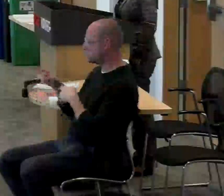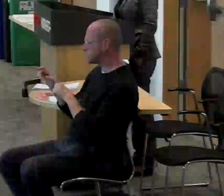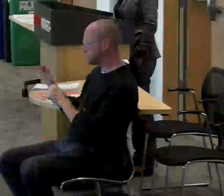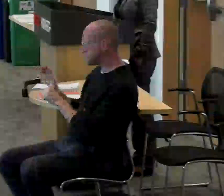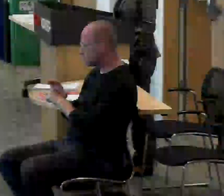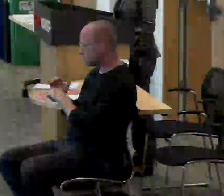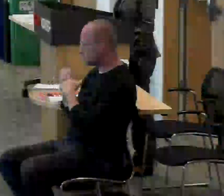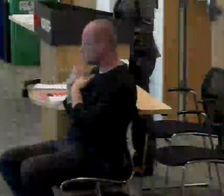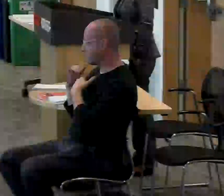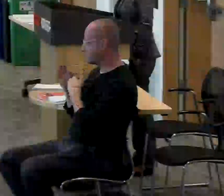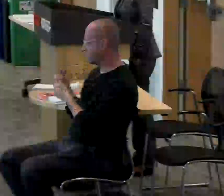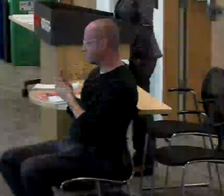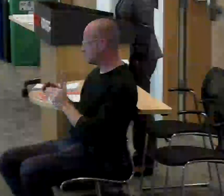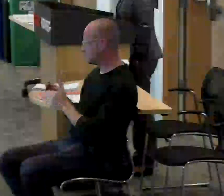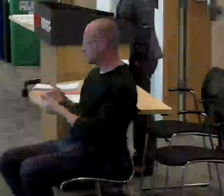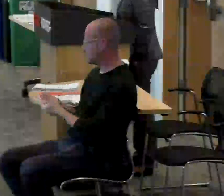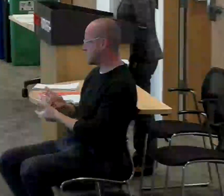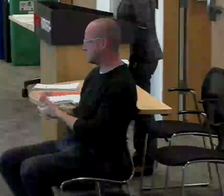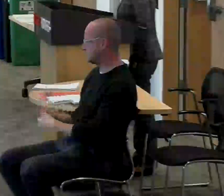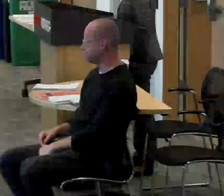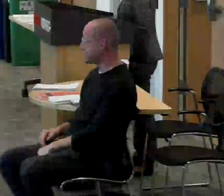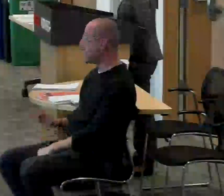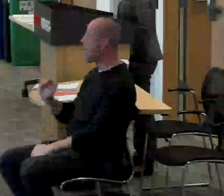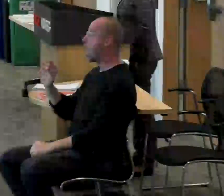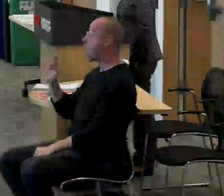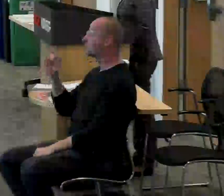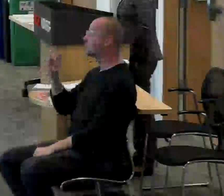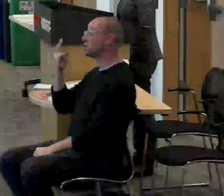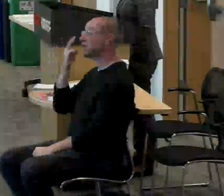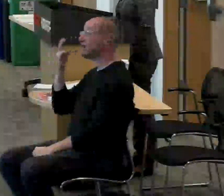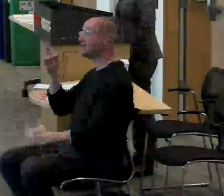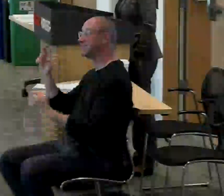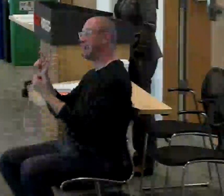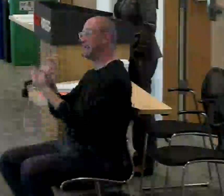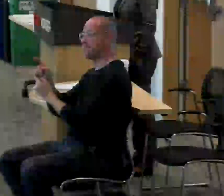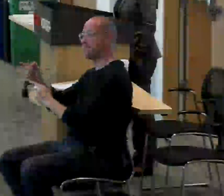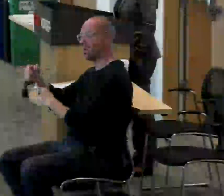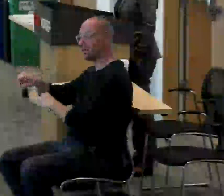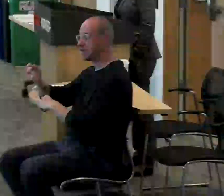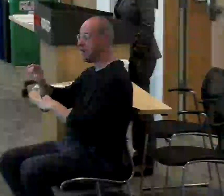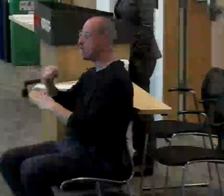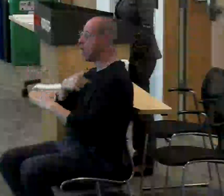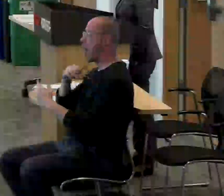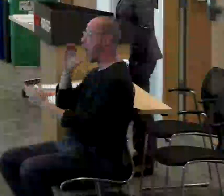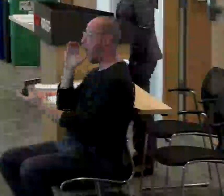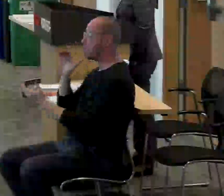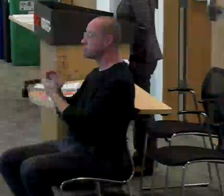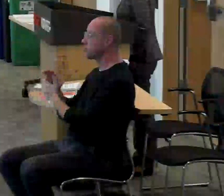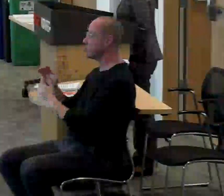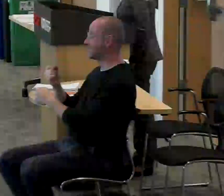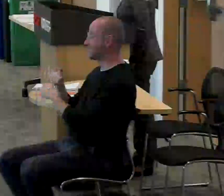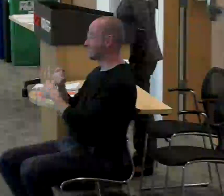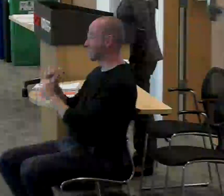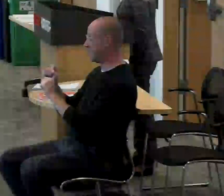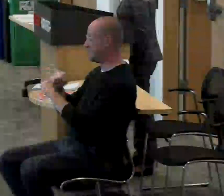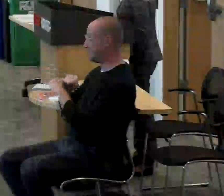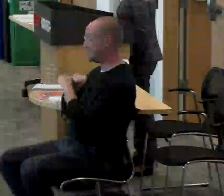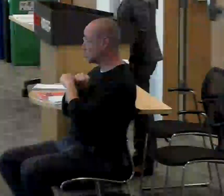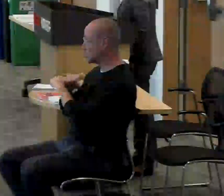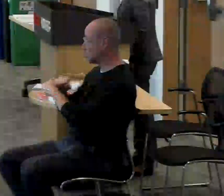because this isn't the first time I've seen many of you, safety, security, sustainability take care of me. So if I loosen